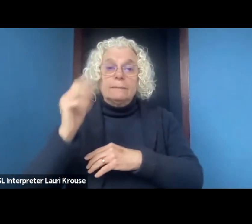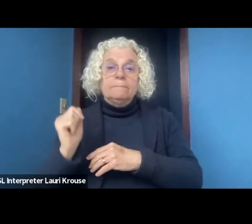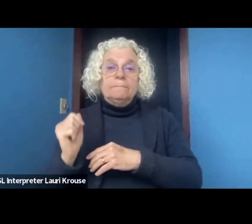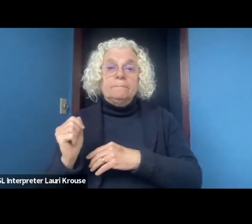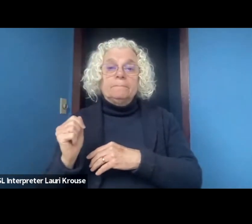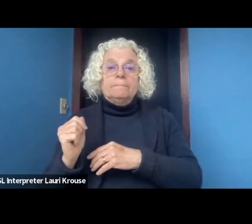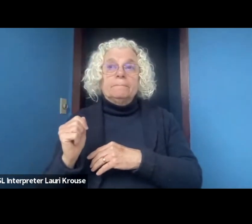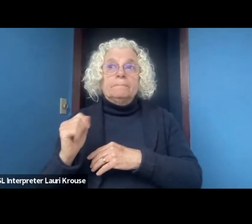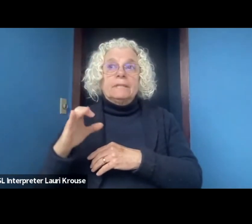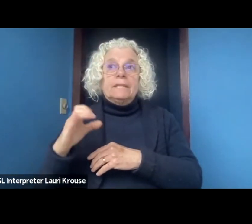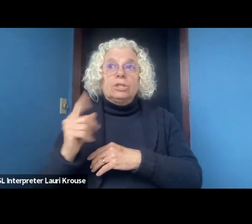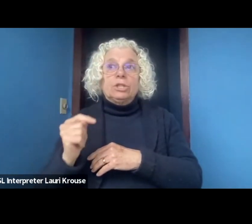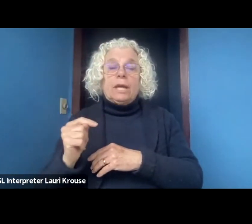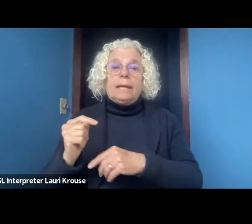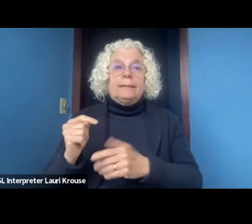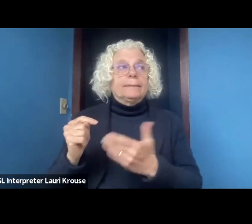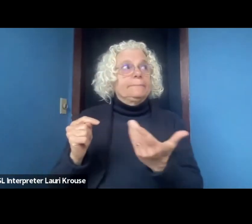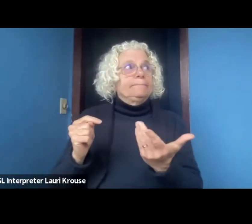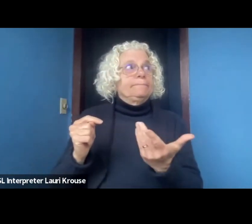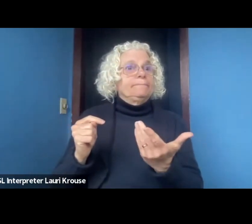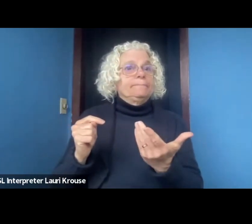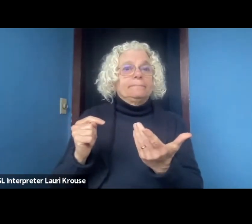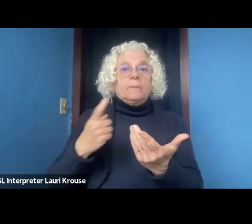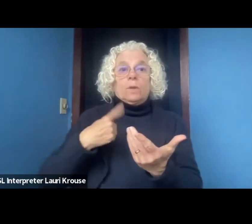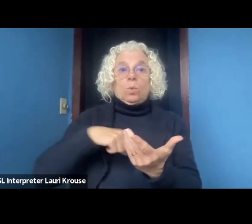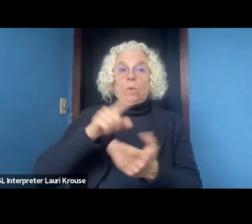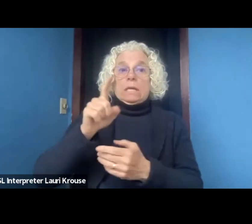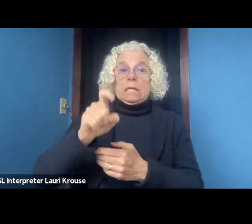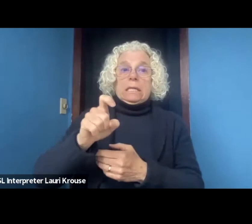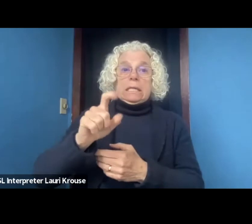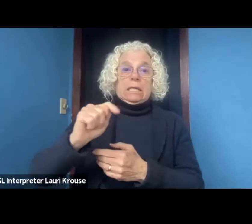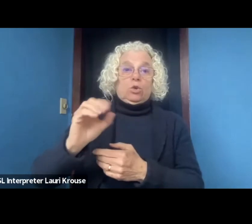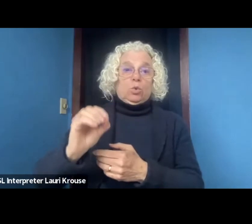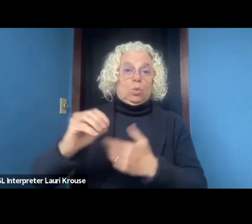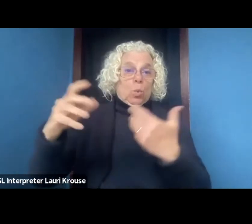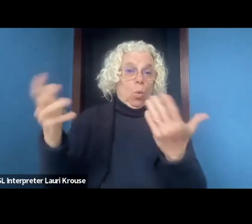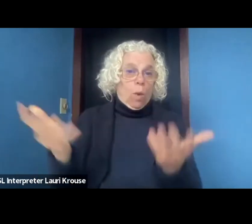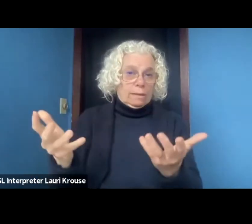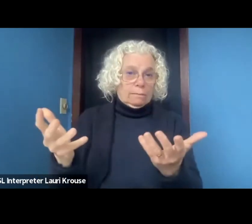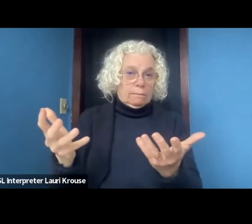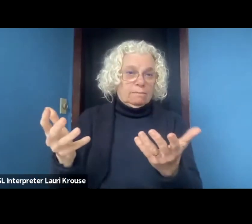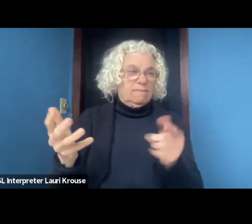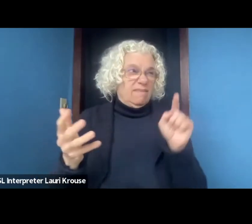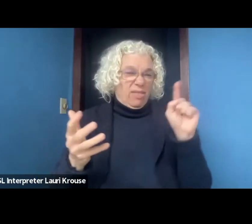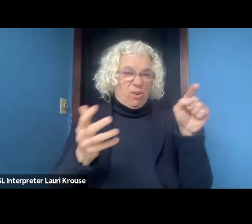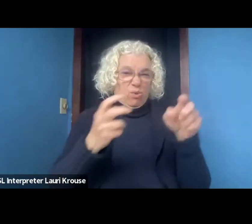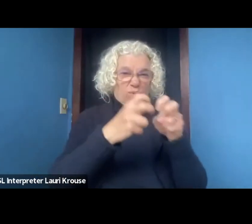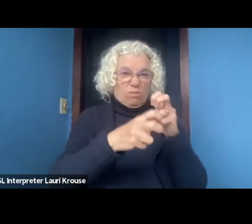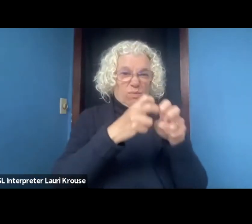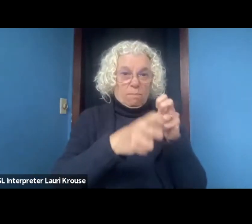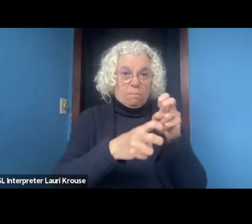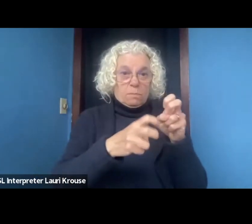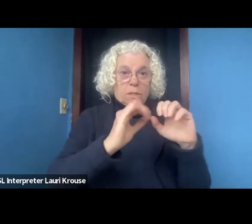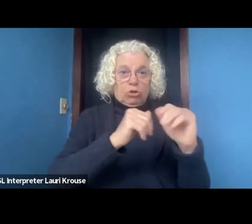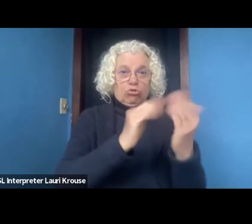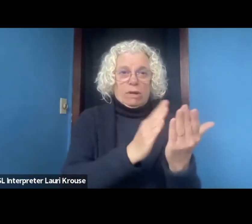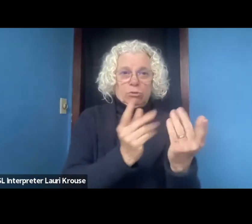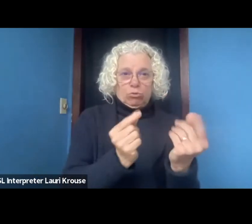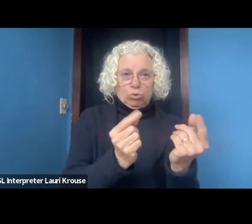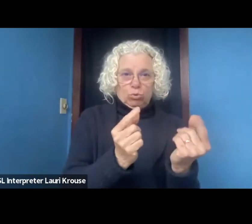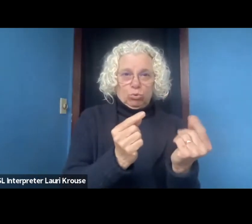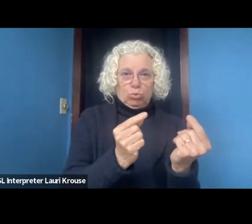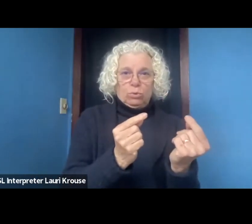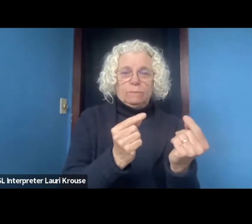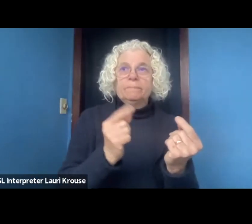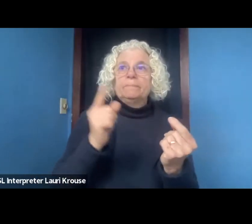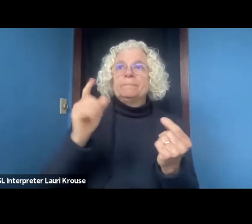chat, we need to, like, for how to address some of these things. And if we have someone either to unmute or put in the chat to start